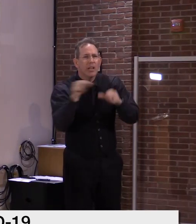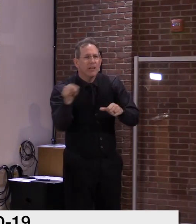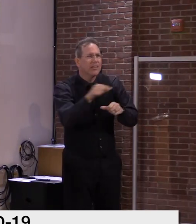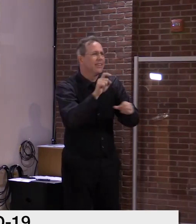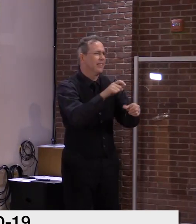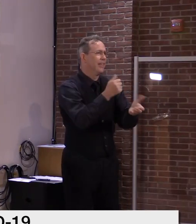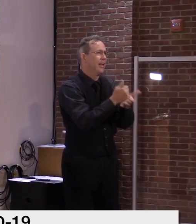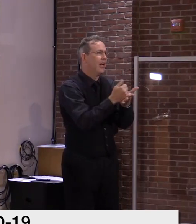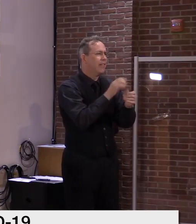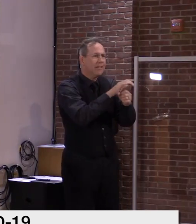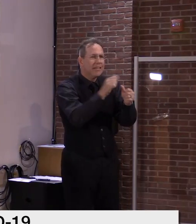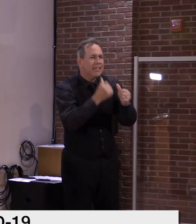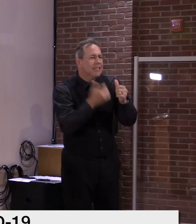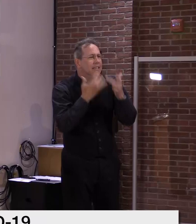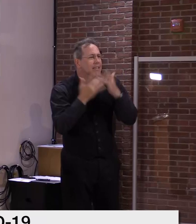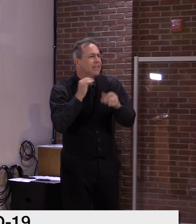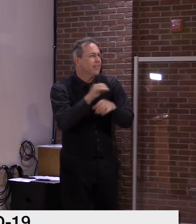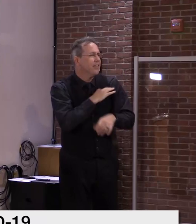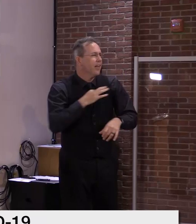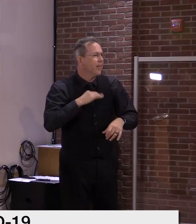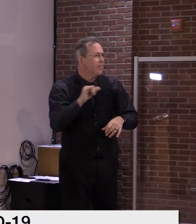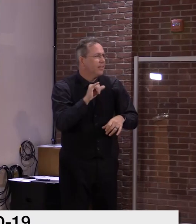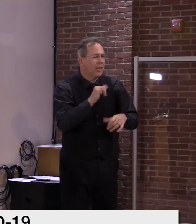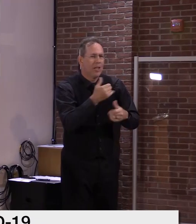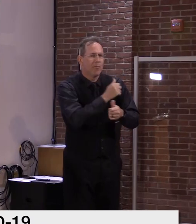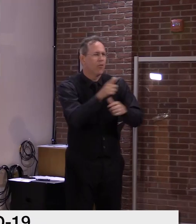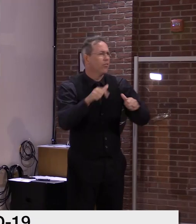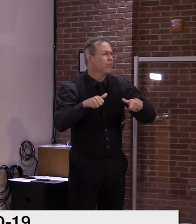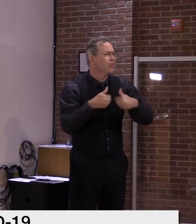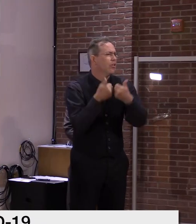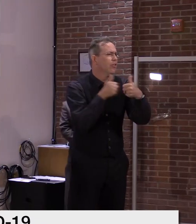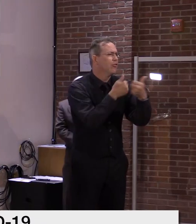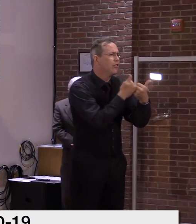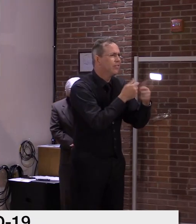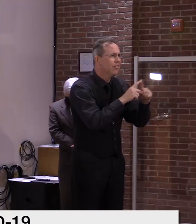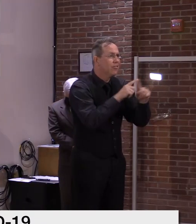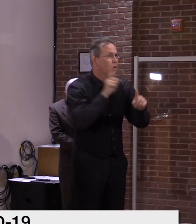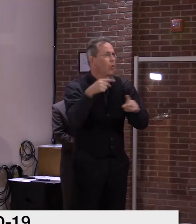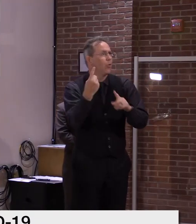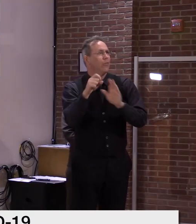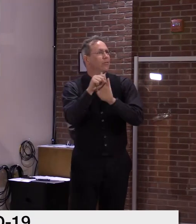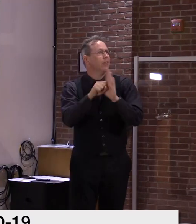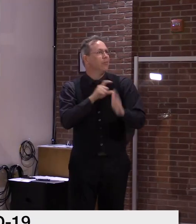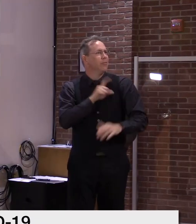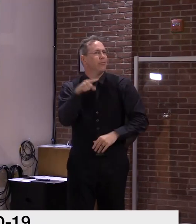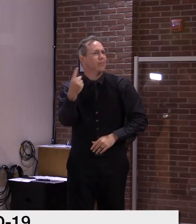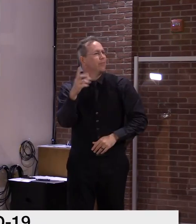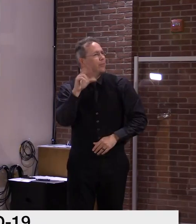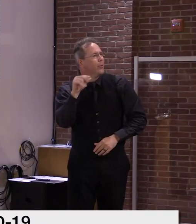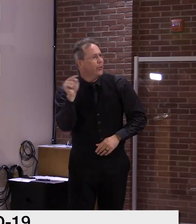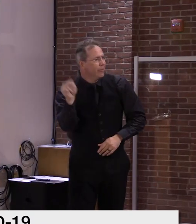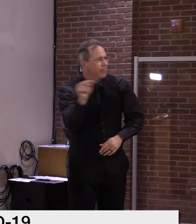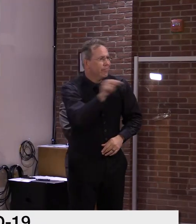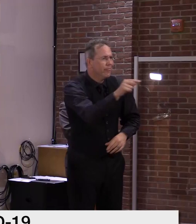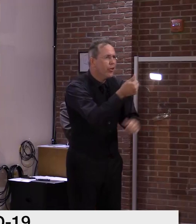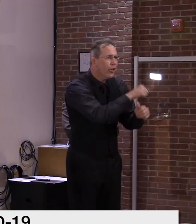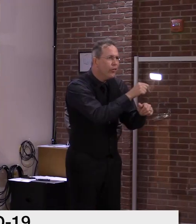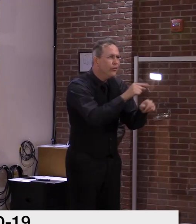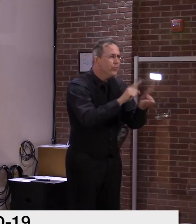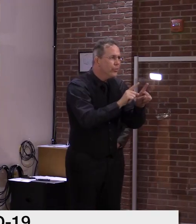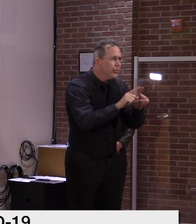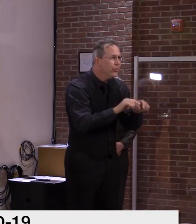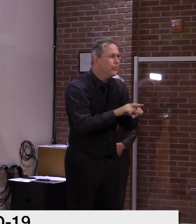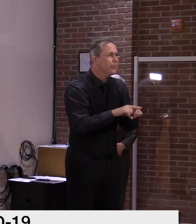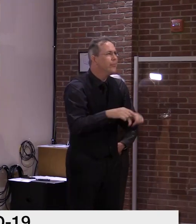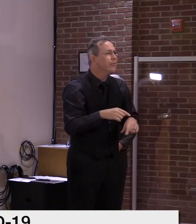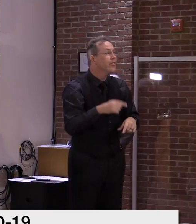state for our workforce. And that's due to the declining numbers or demographics, something I've talked about